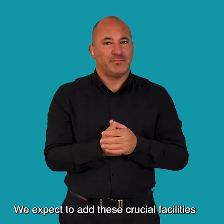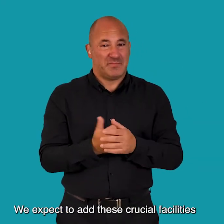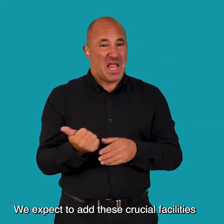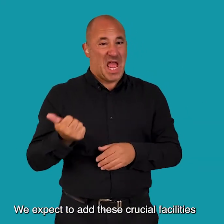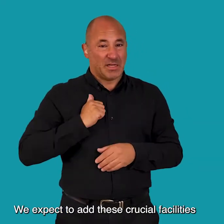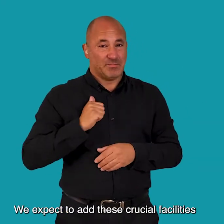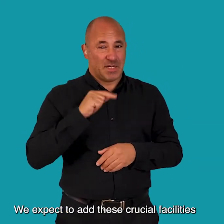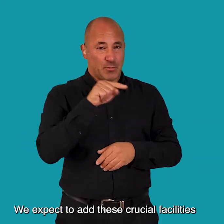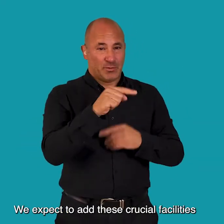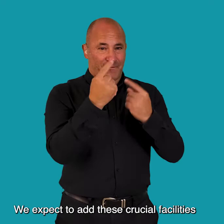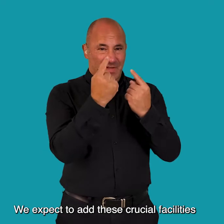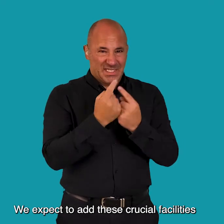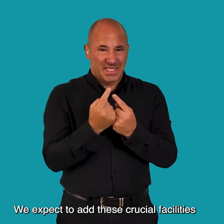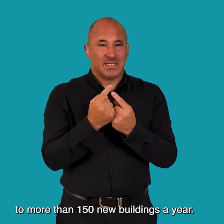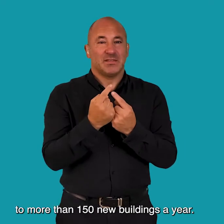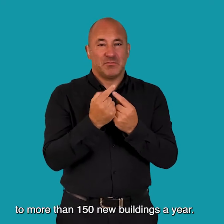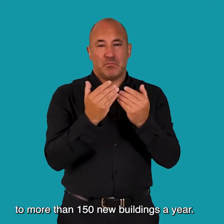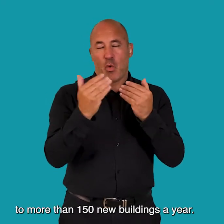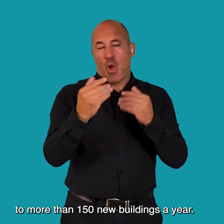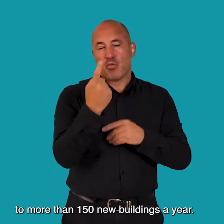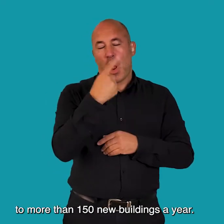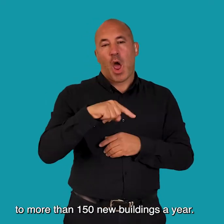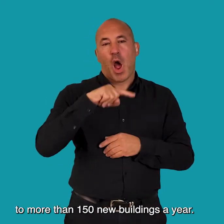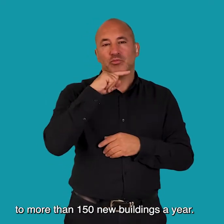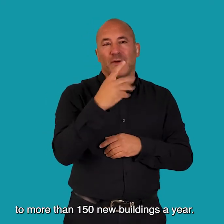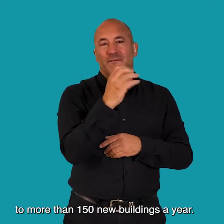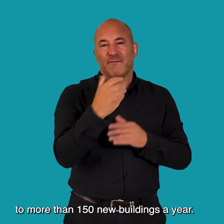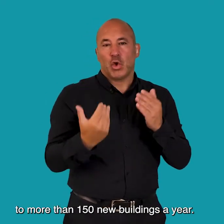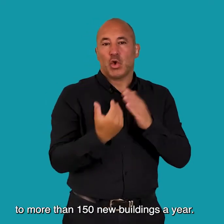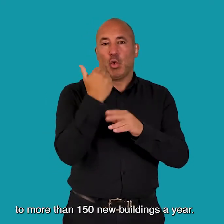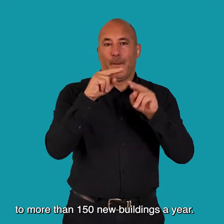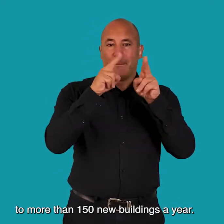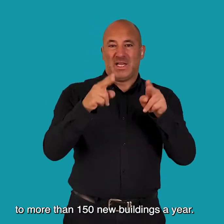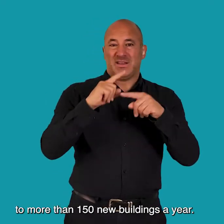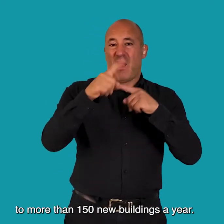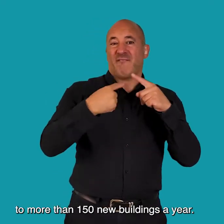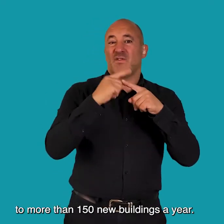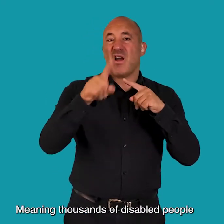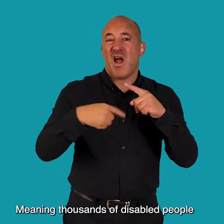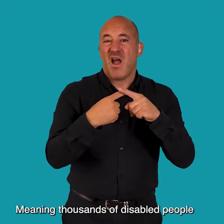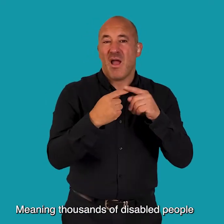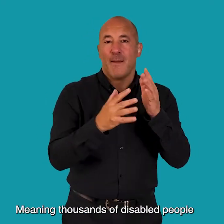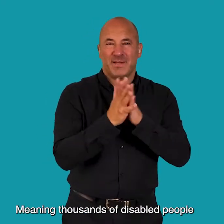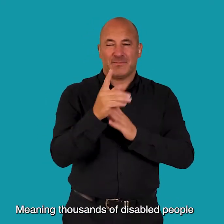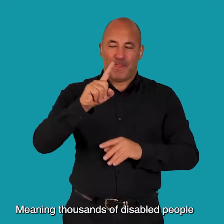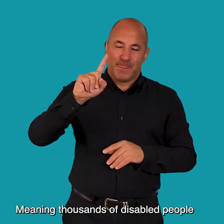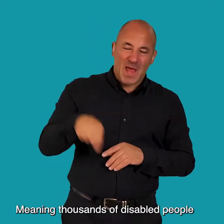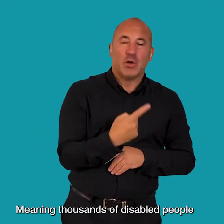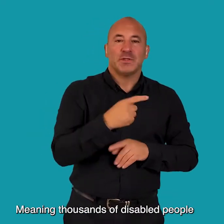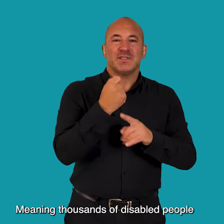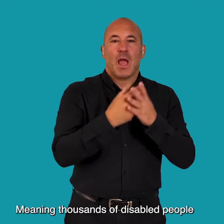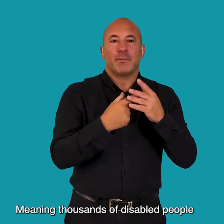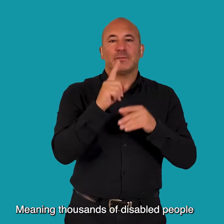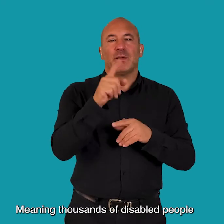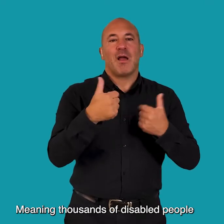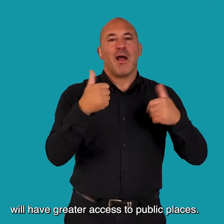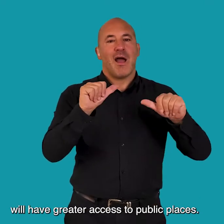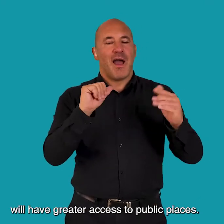add these crucial facilities to more than 150 new buildings a year, meaning thousands of disabled people will have